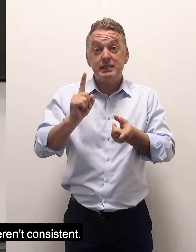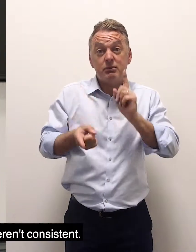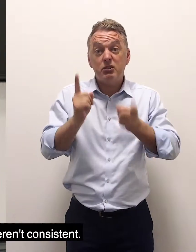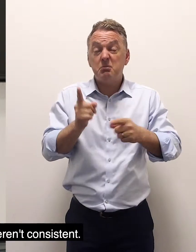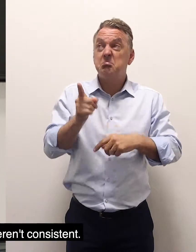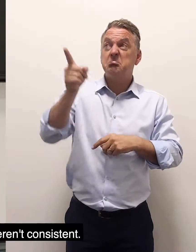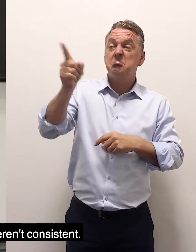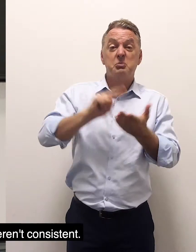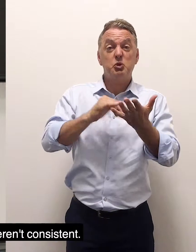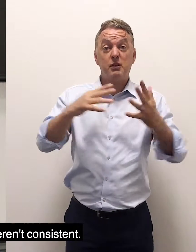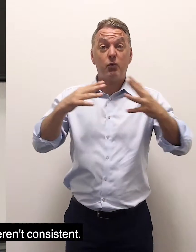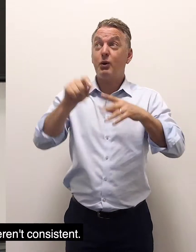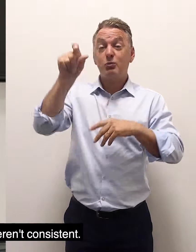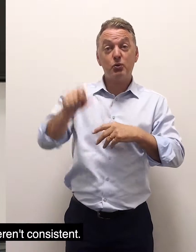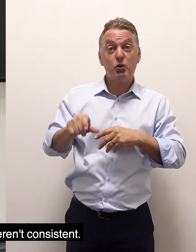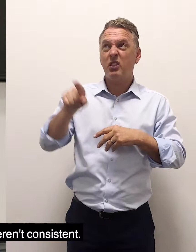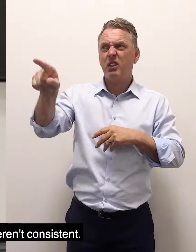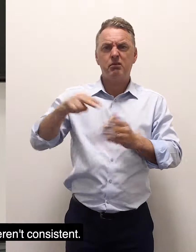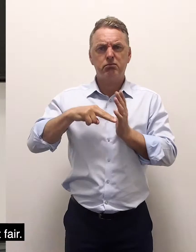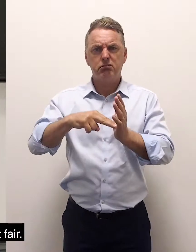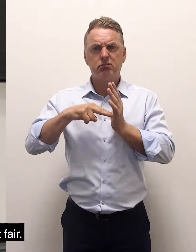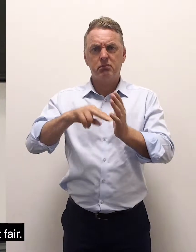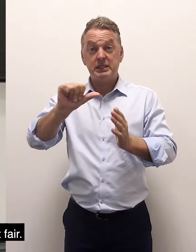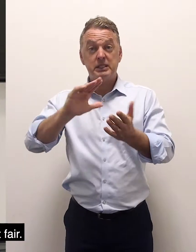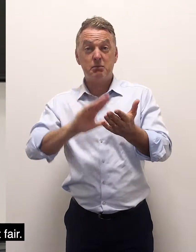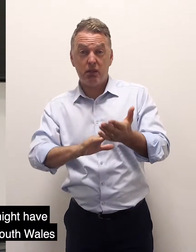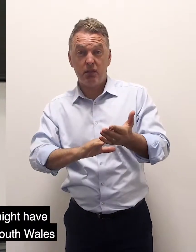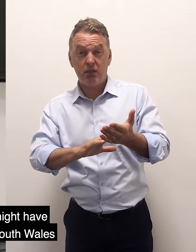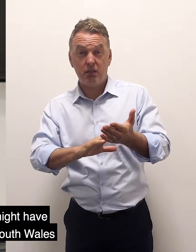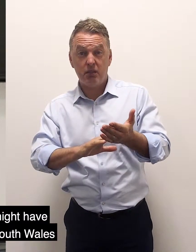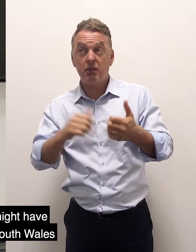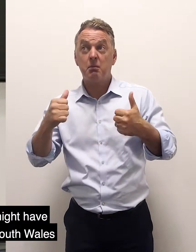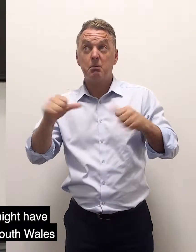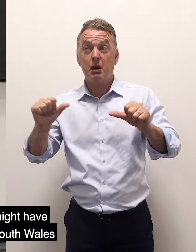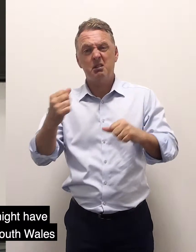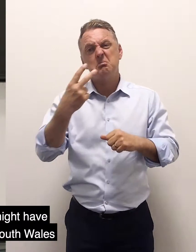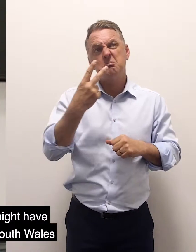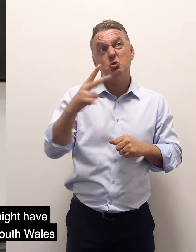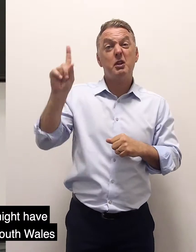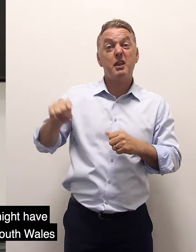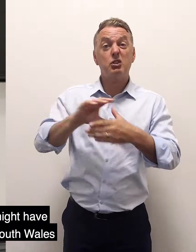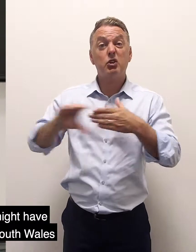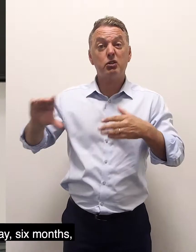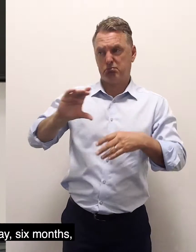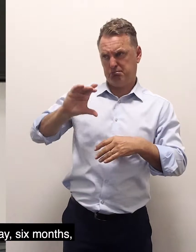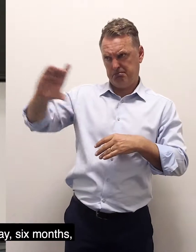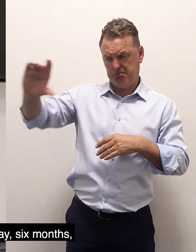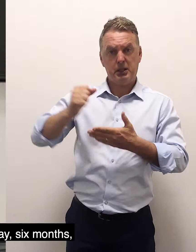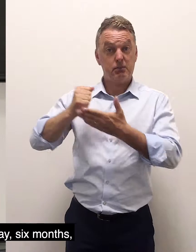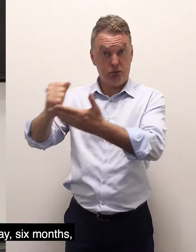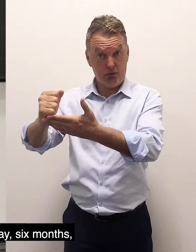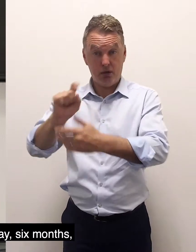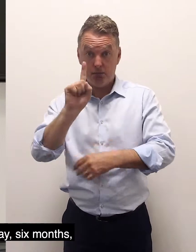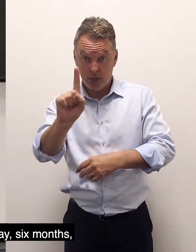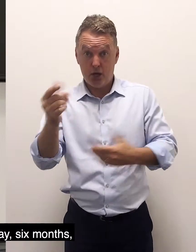was that the disability systems weren't consistent, they weren't fair. Sometimes you might have someone in New South Wales that had to